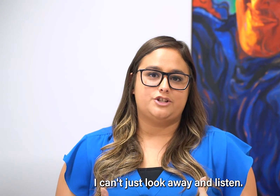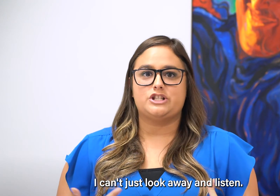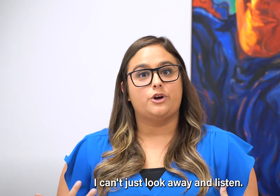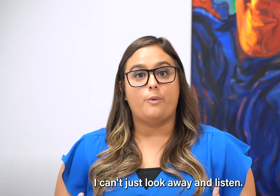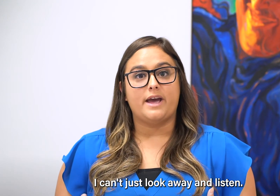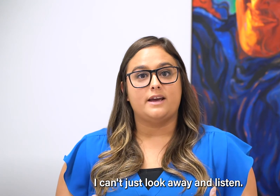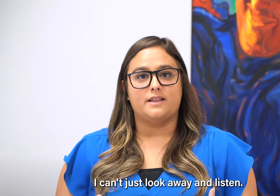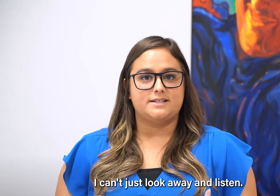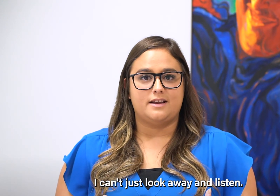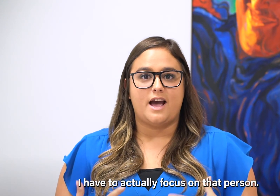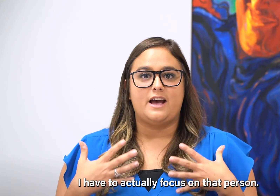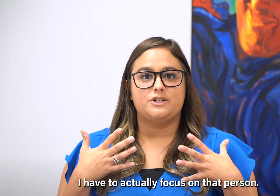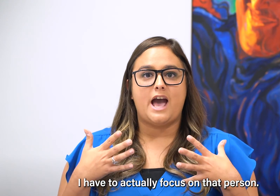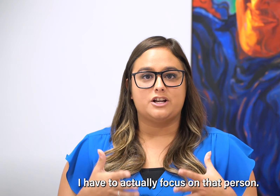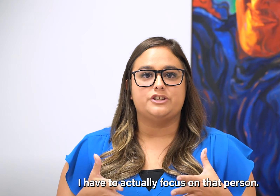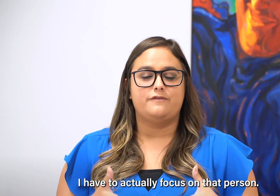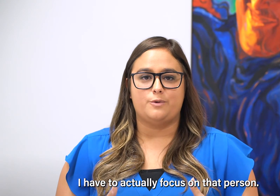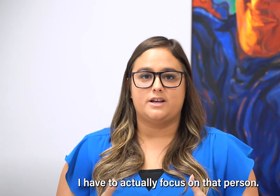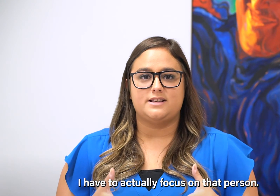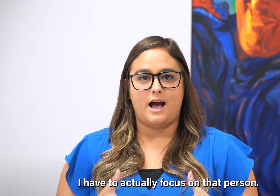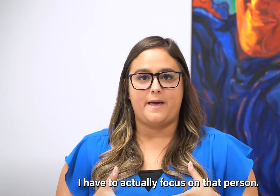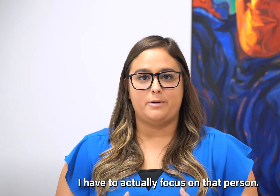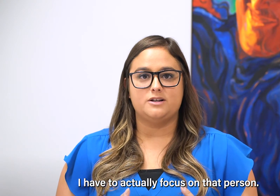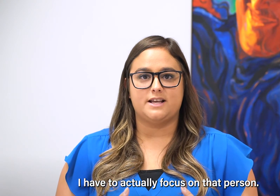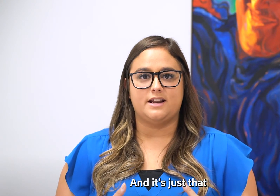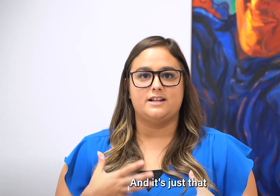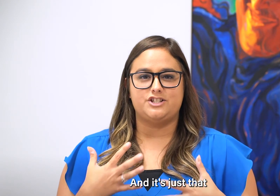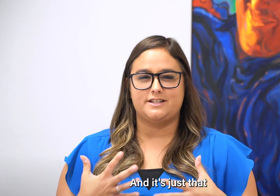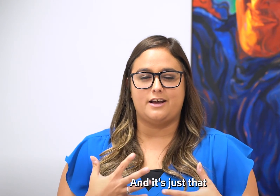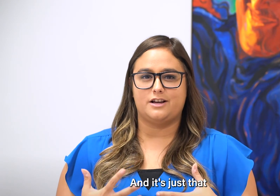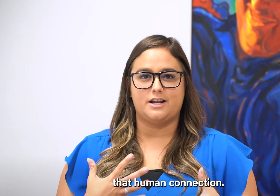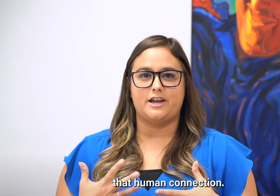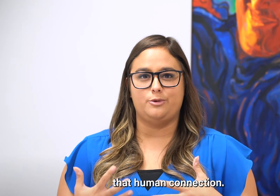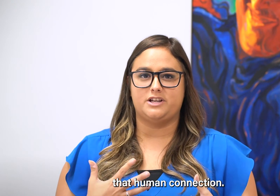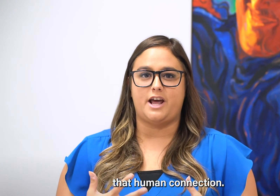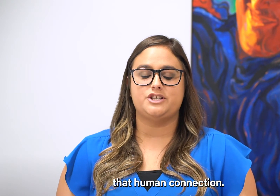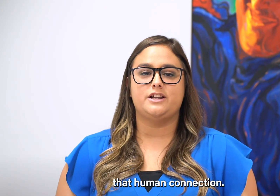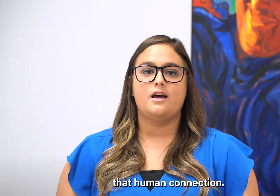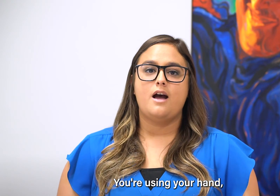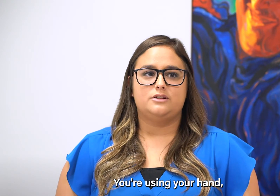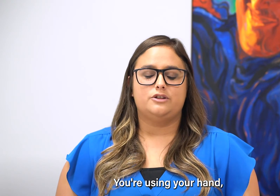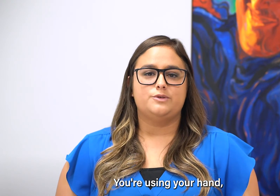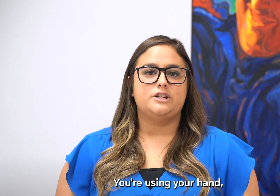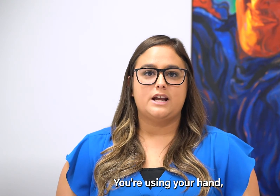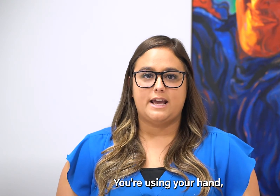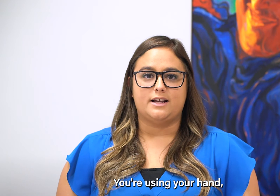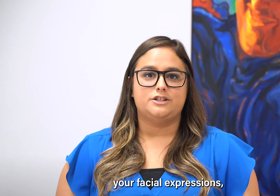look away and listen. I have to actually focus on that person, and it's just that human connection. You're using your hand, your